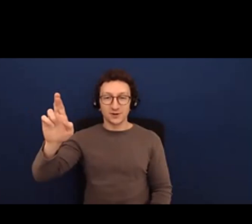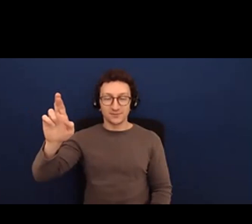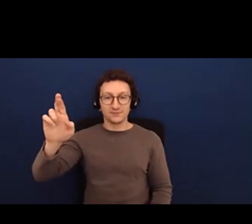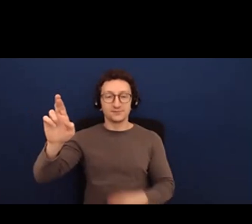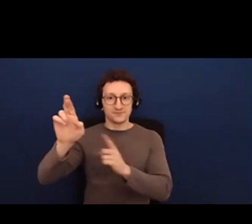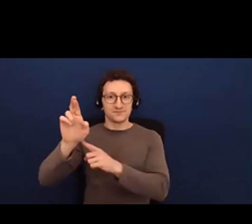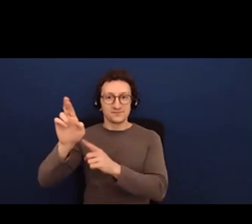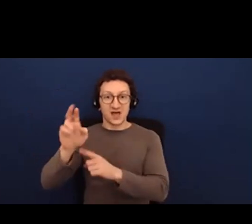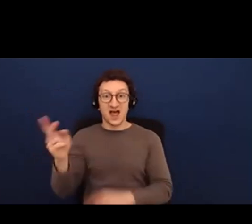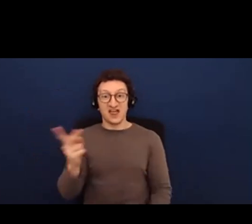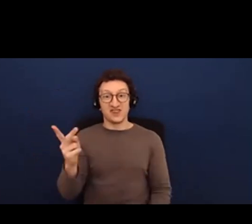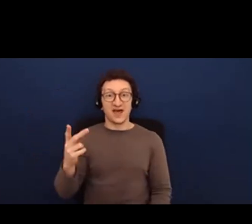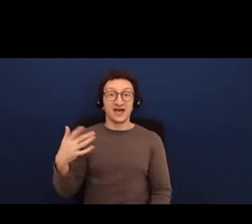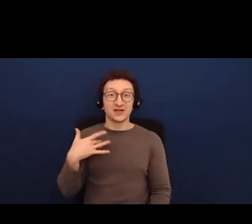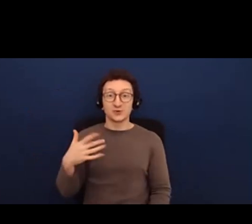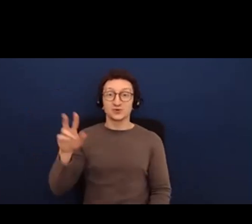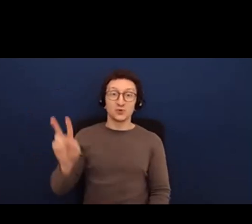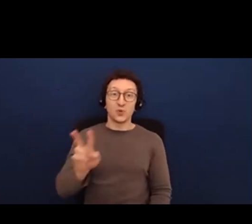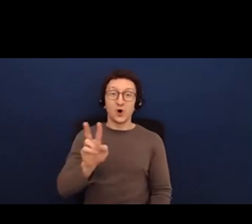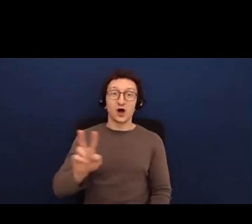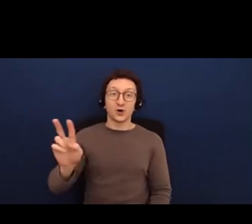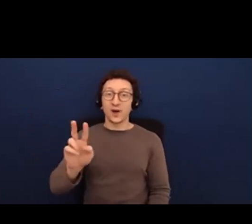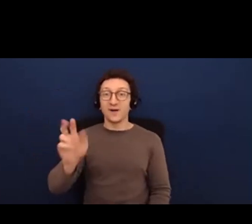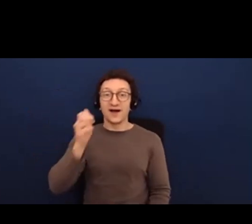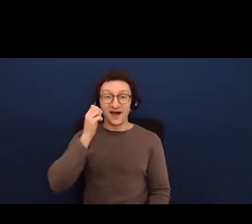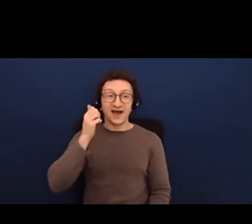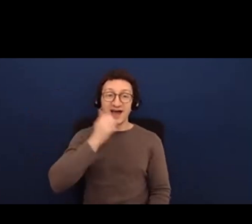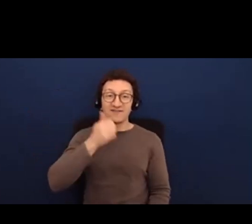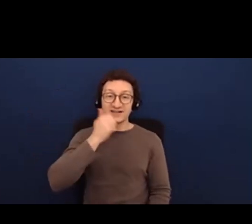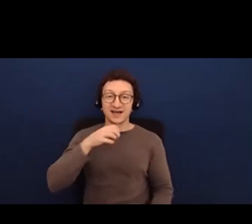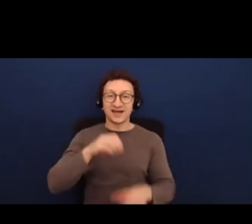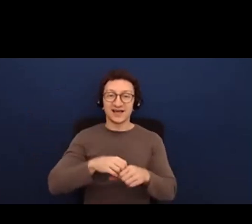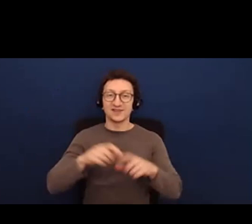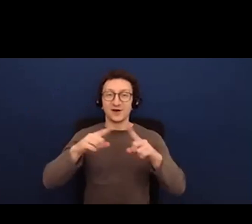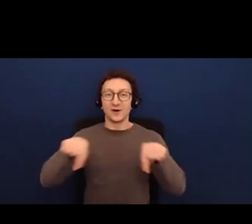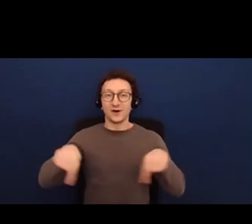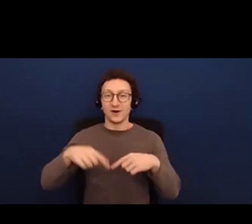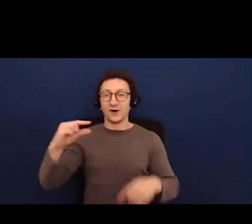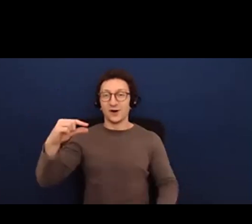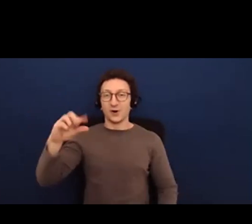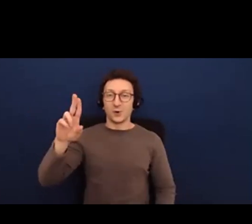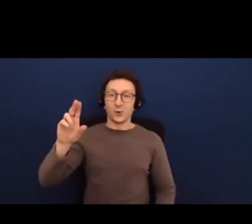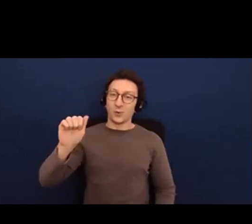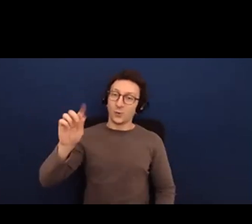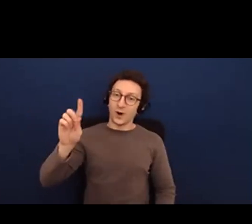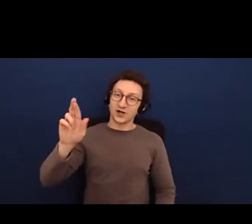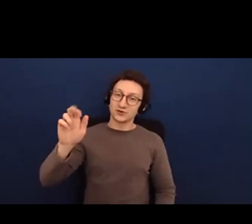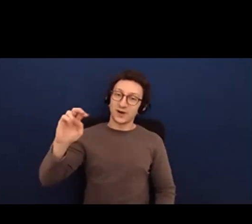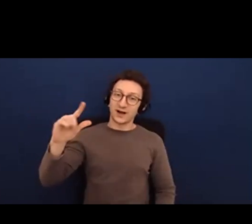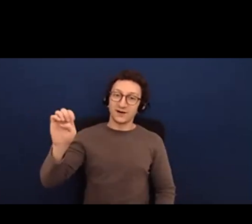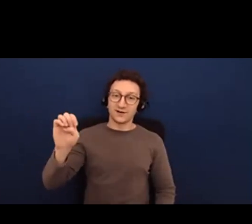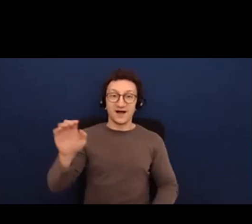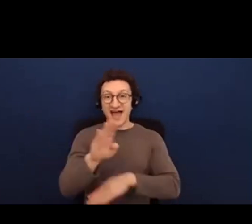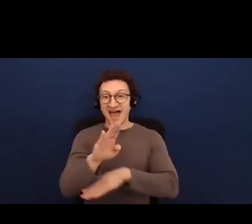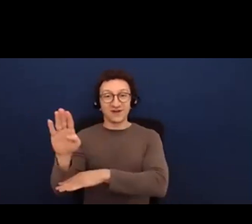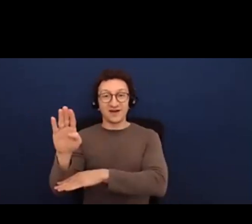to walk around every afternoon in the quadrangle between 2 and 4. Do you know this? I didn't know that. That's wow. Well, you see,